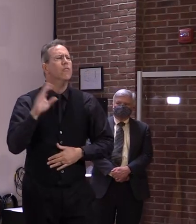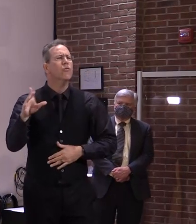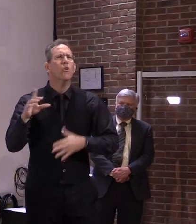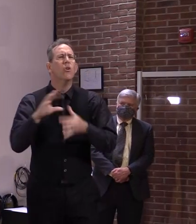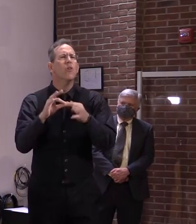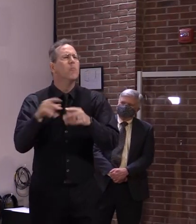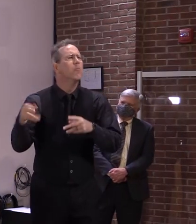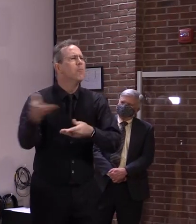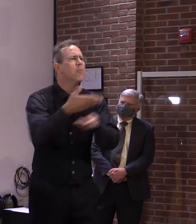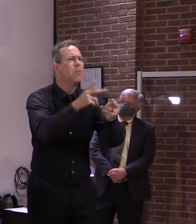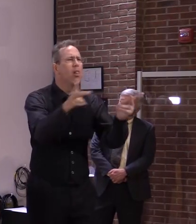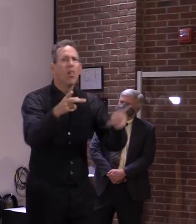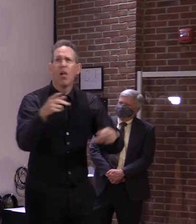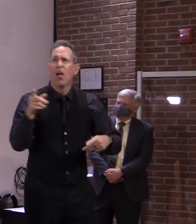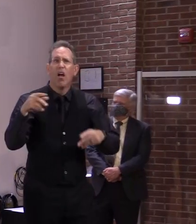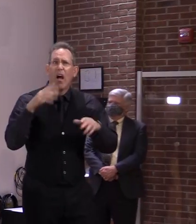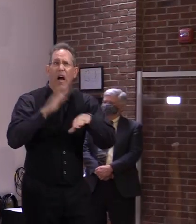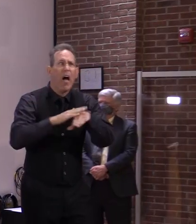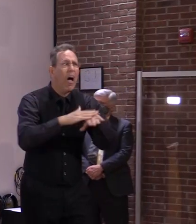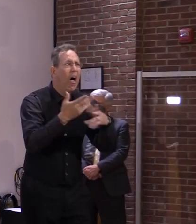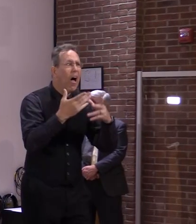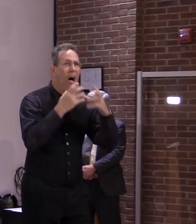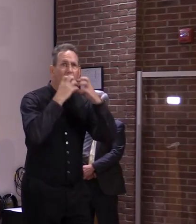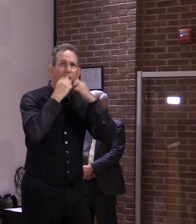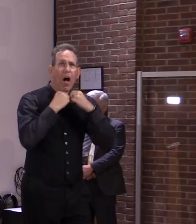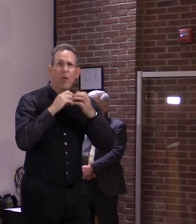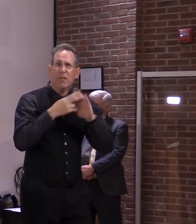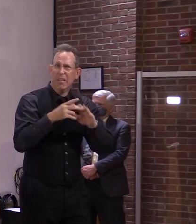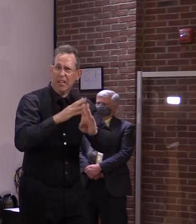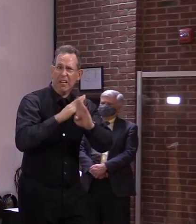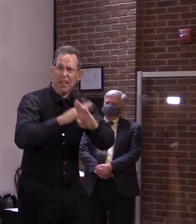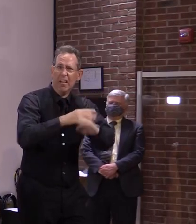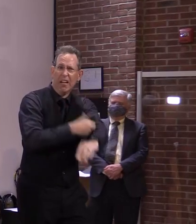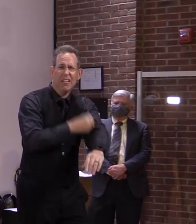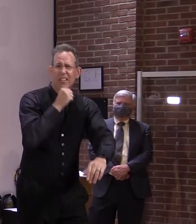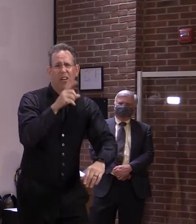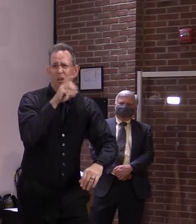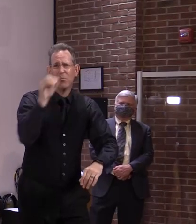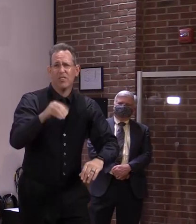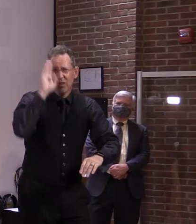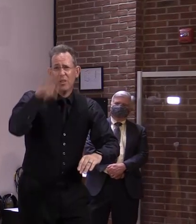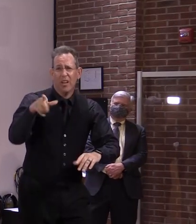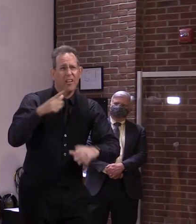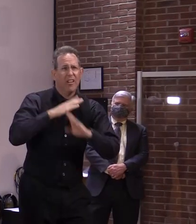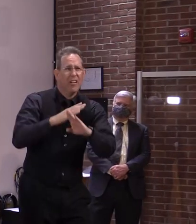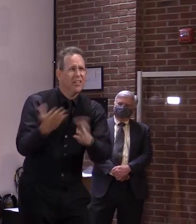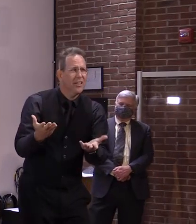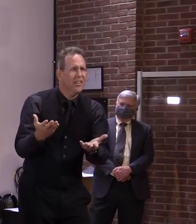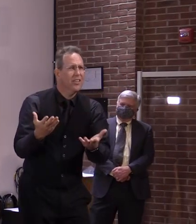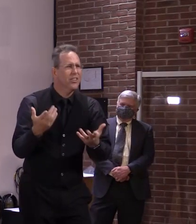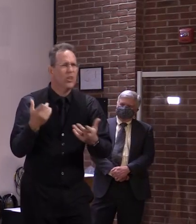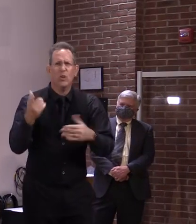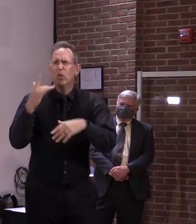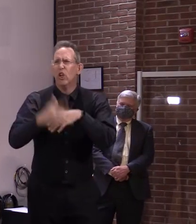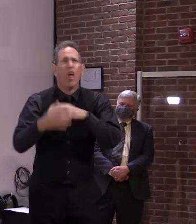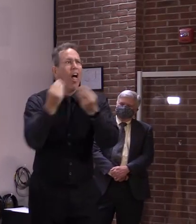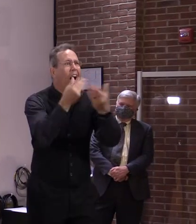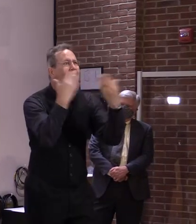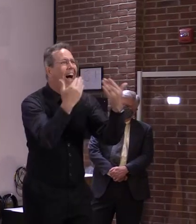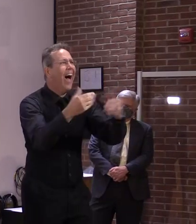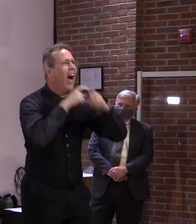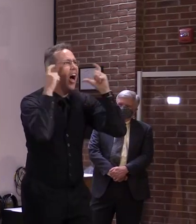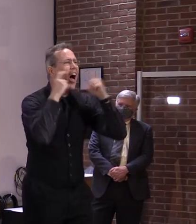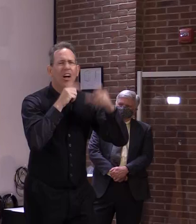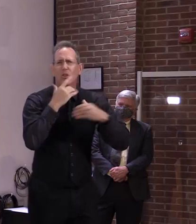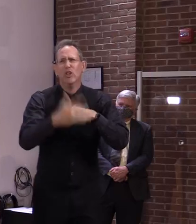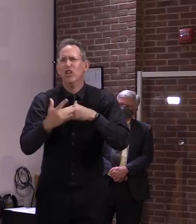you say to people who feel it is still too early to lift those restrictions and who feel we need to wait until a higher percentage of our overall population is